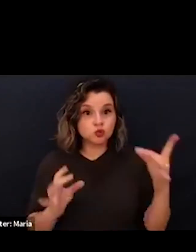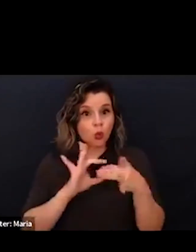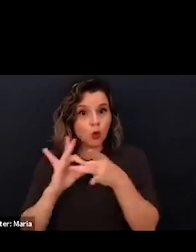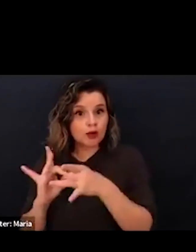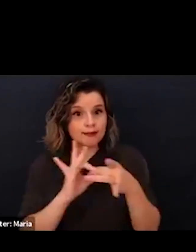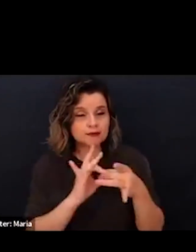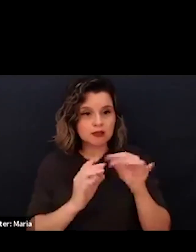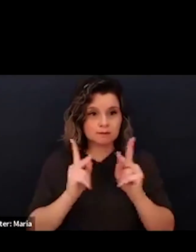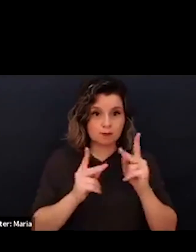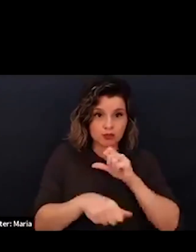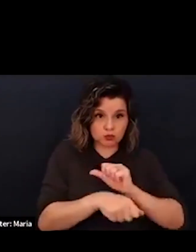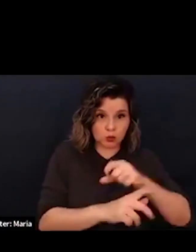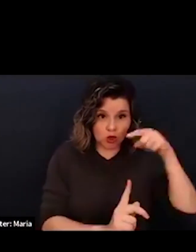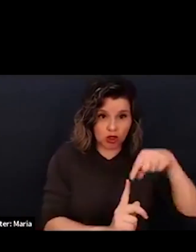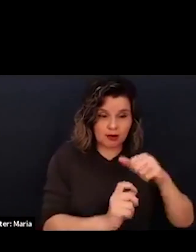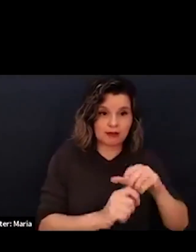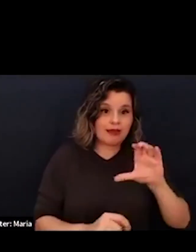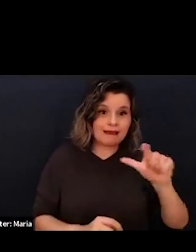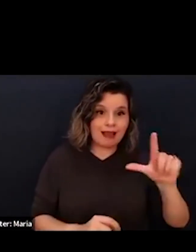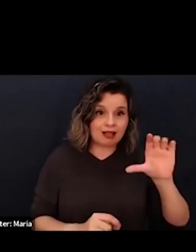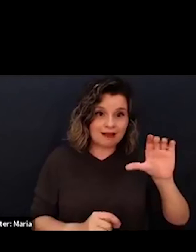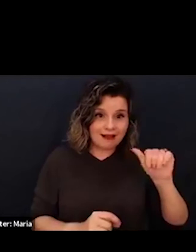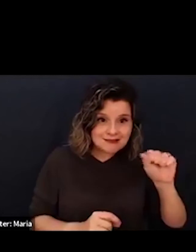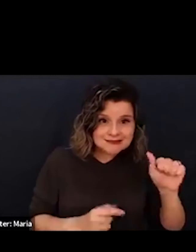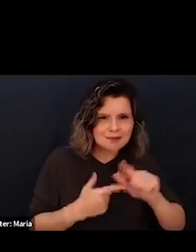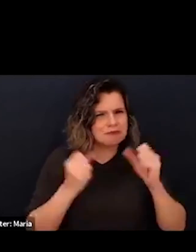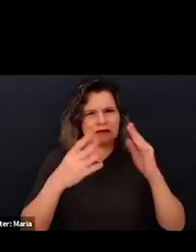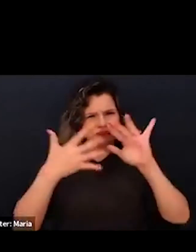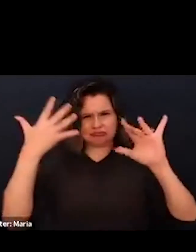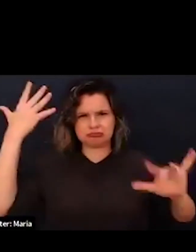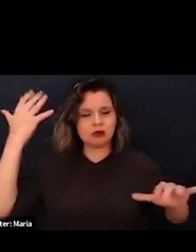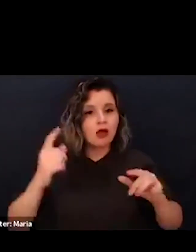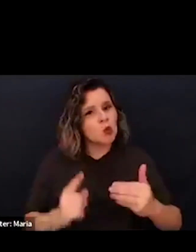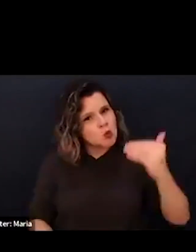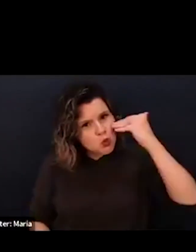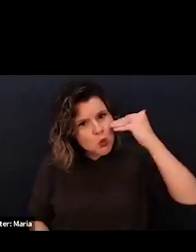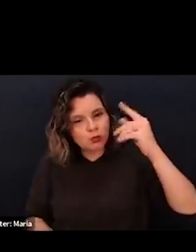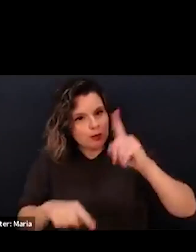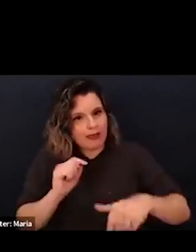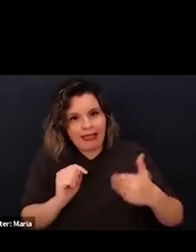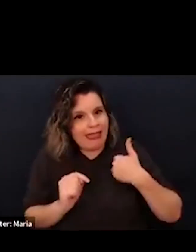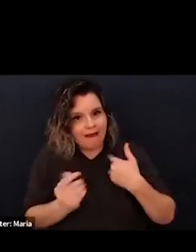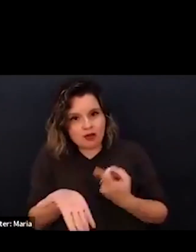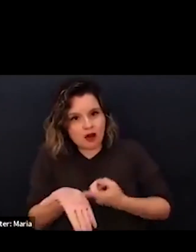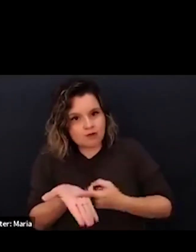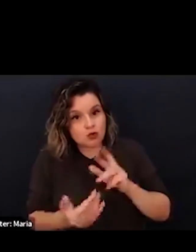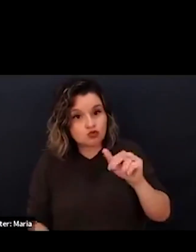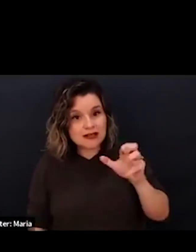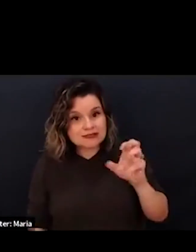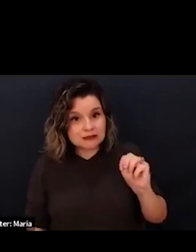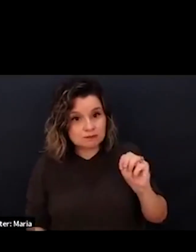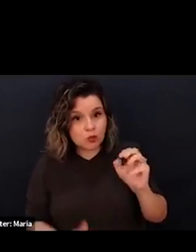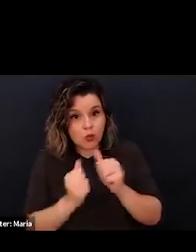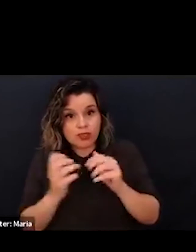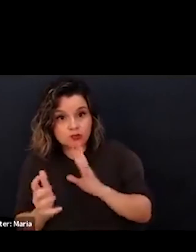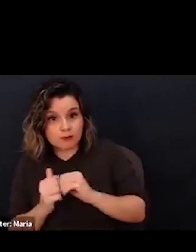us in this work, and certainly Calcasa and certainly a whole bunch of people listening to this, know that you can't have a thoughtful conversation about racism without talking about